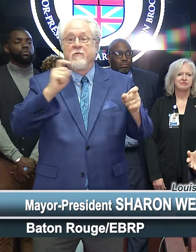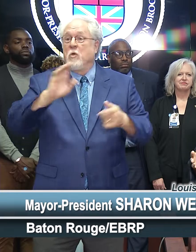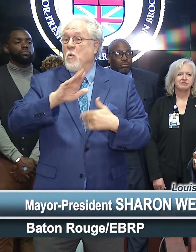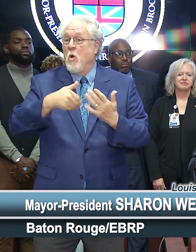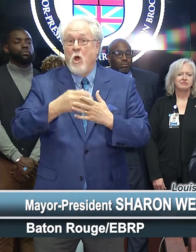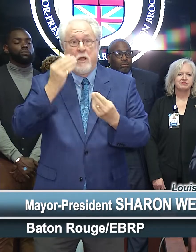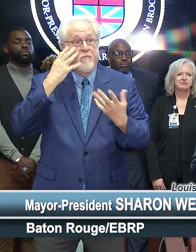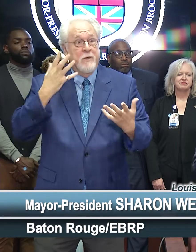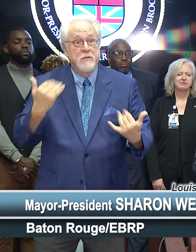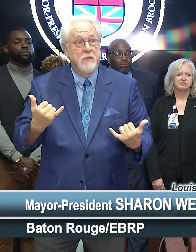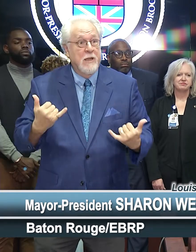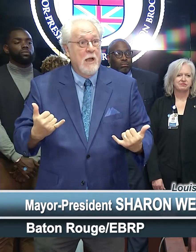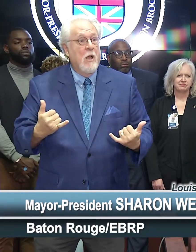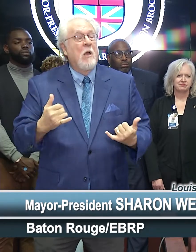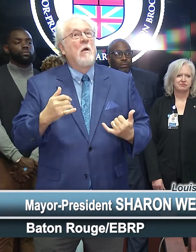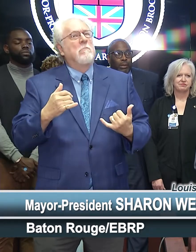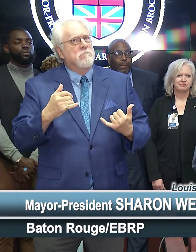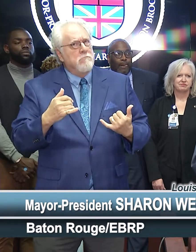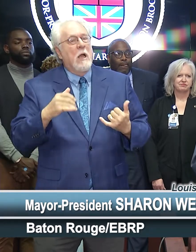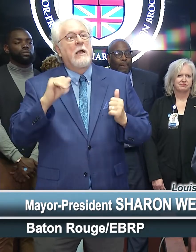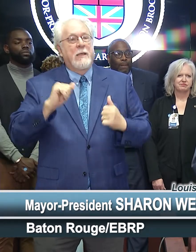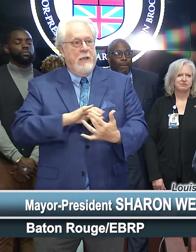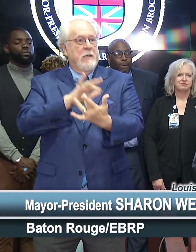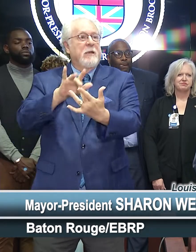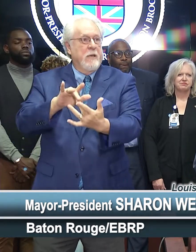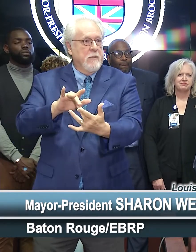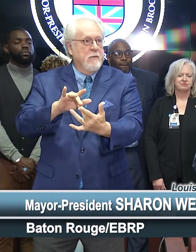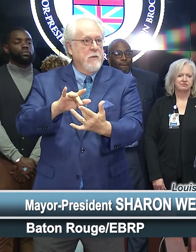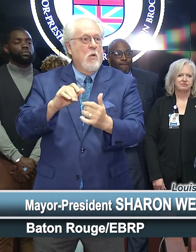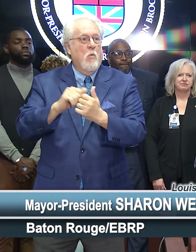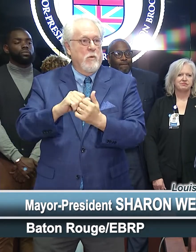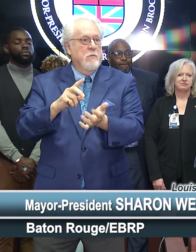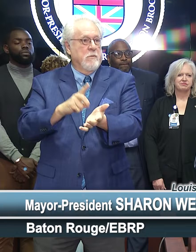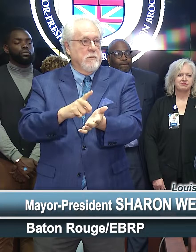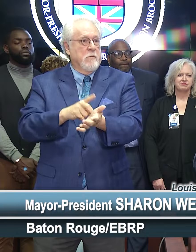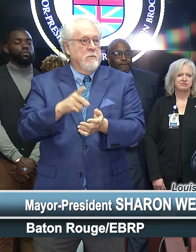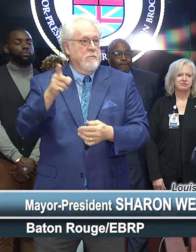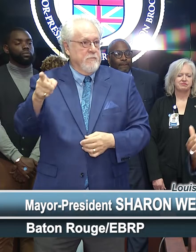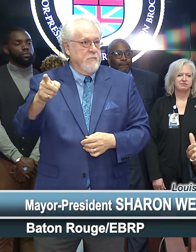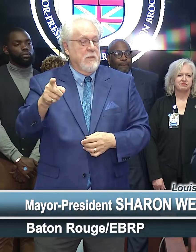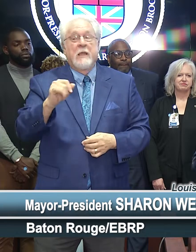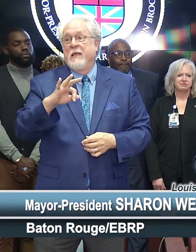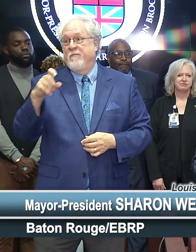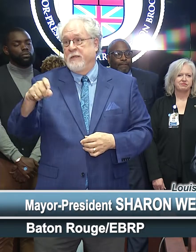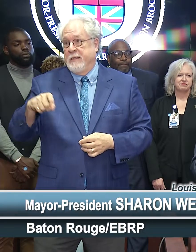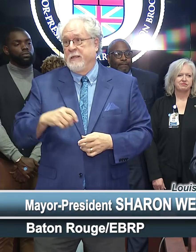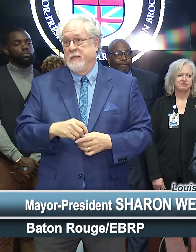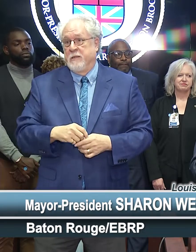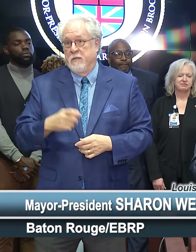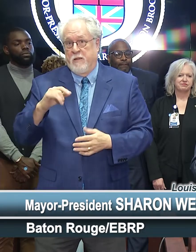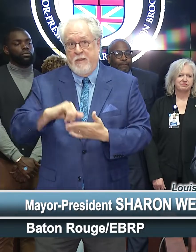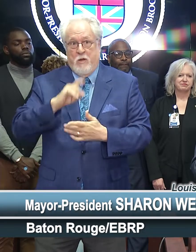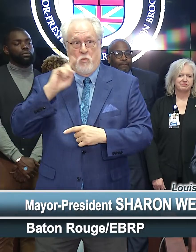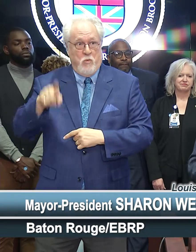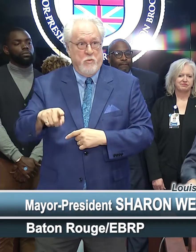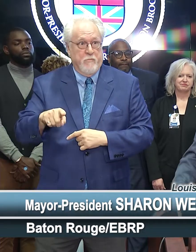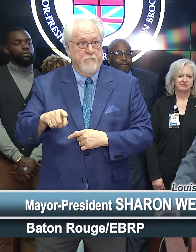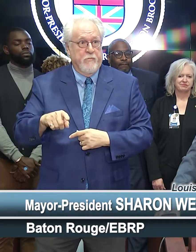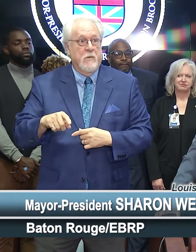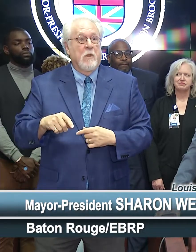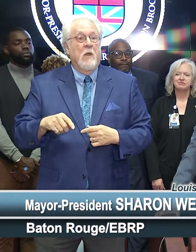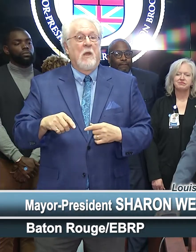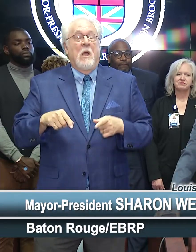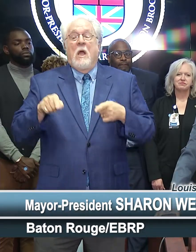information possible so you can connect with a primary provider if you need to get an order.